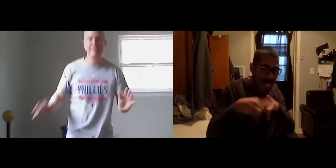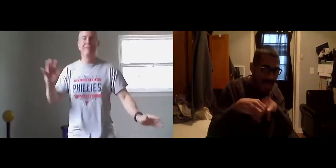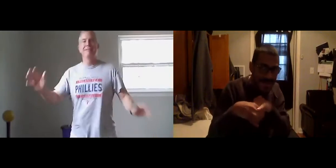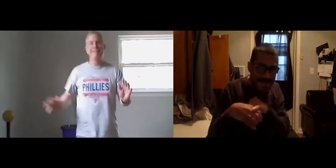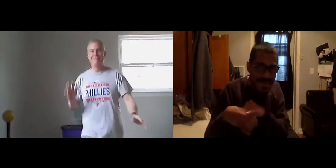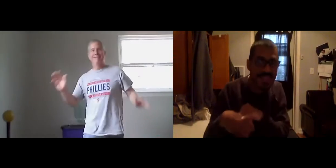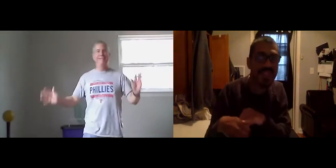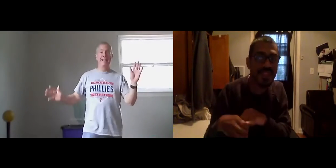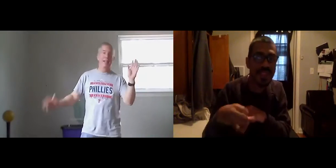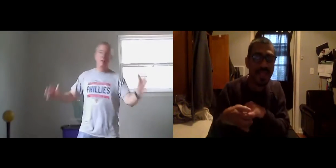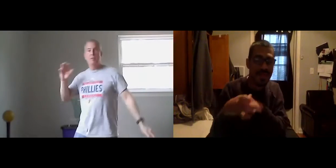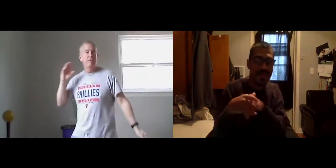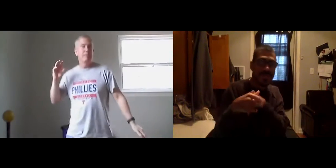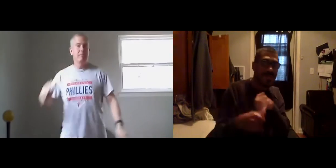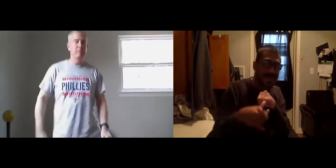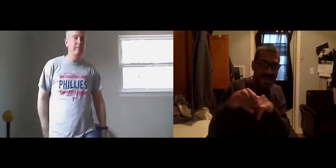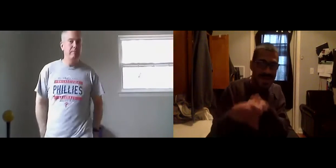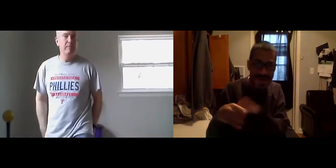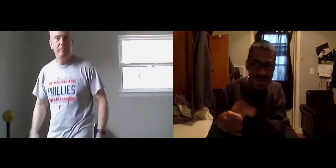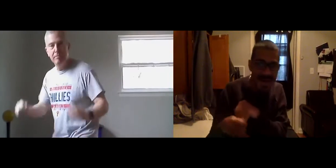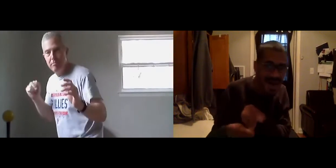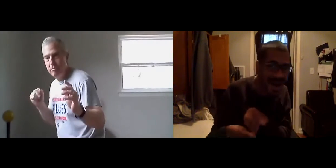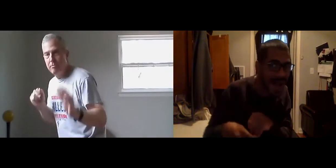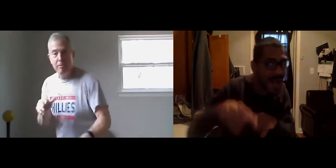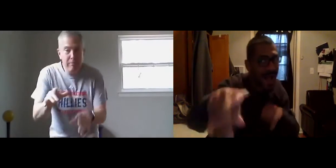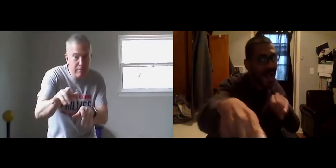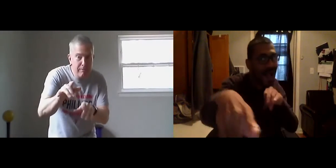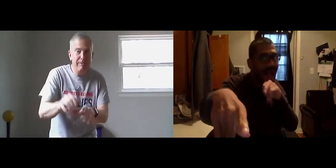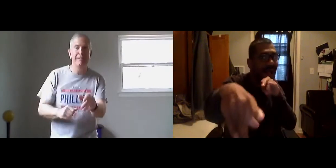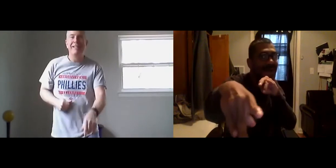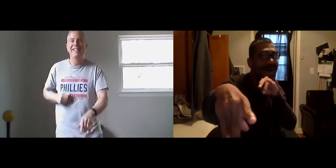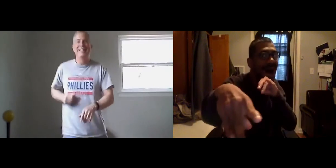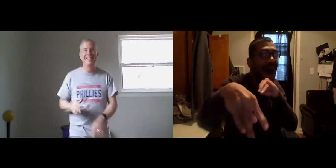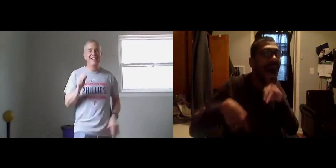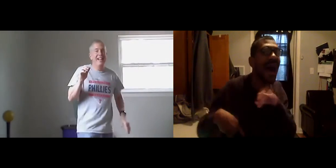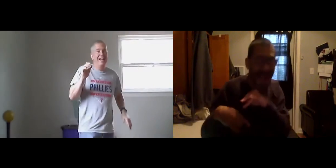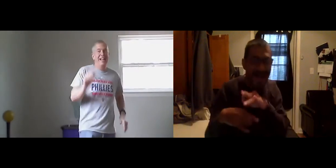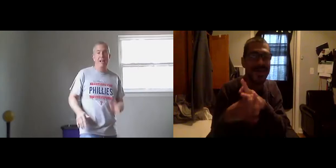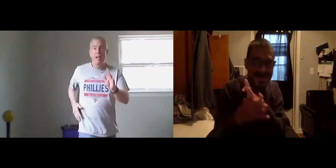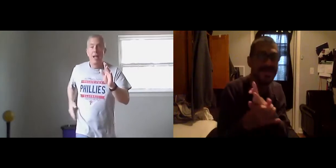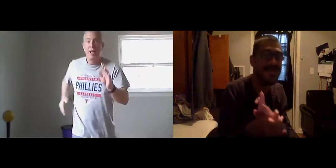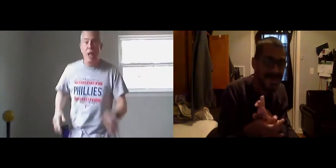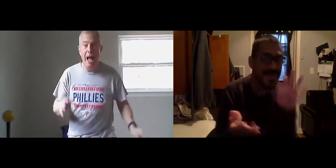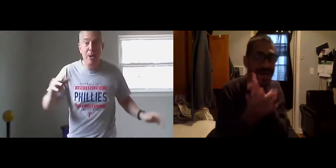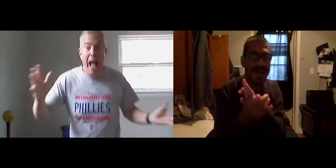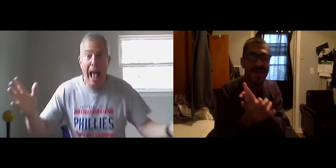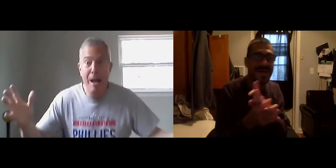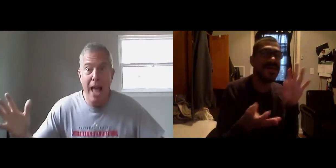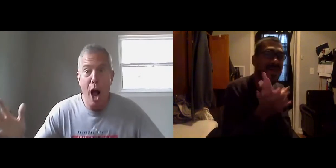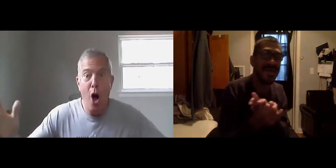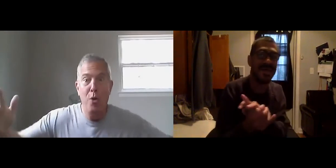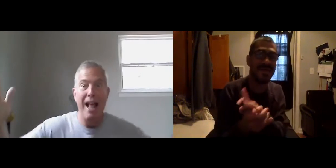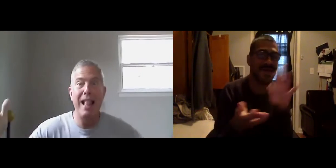Yeah, no offense to you, don't waste your time. Here's why. Because I'm happy. Clap